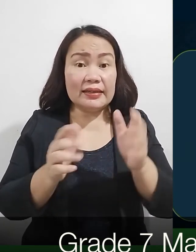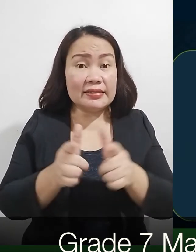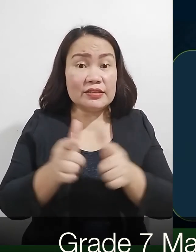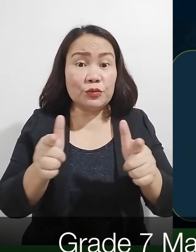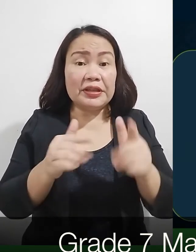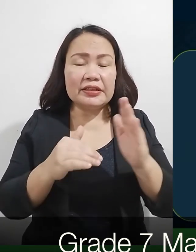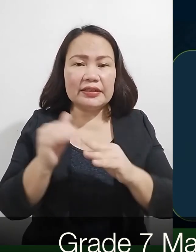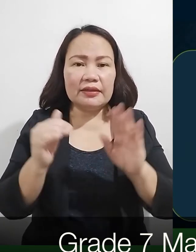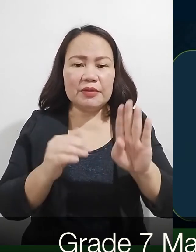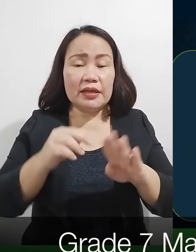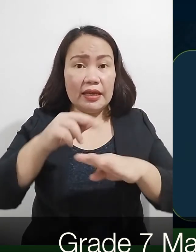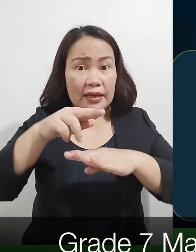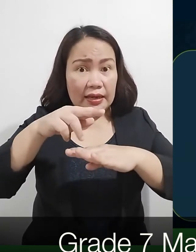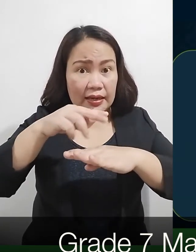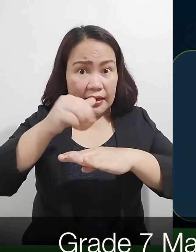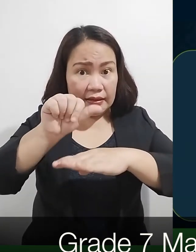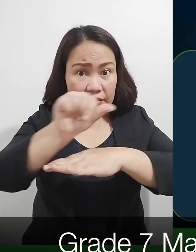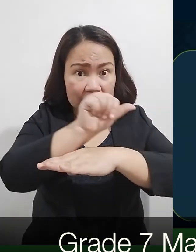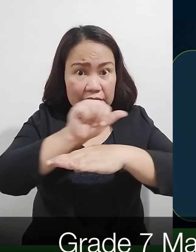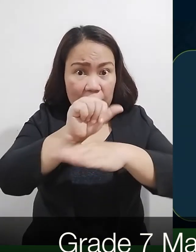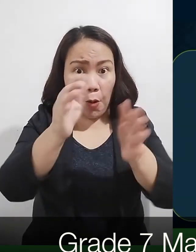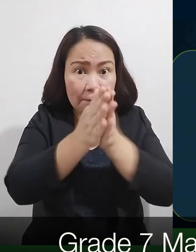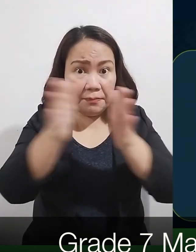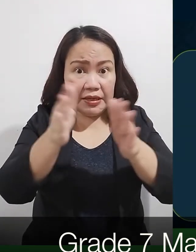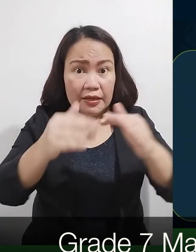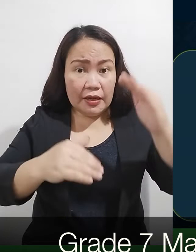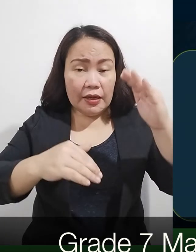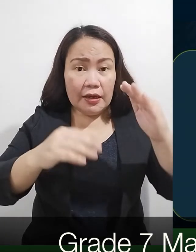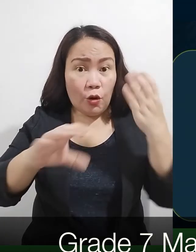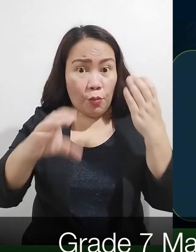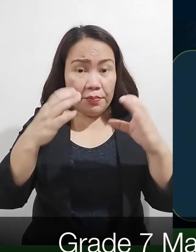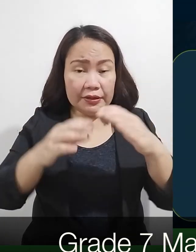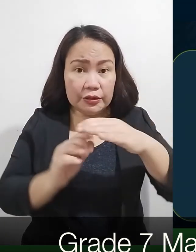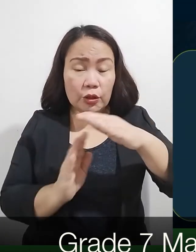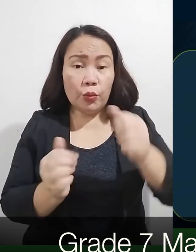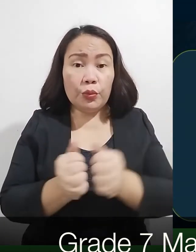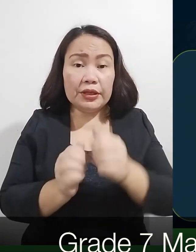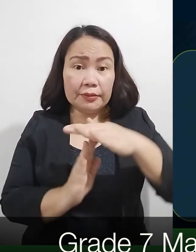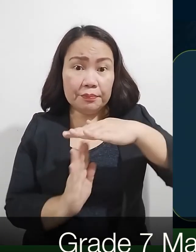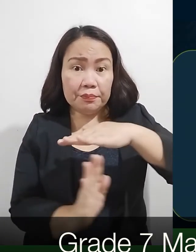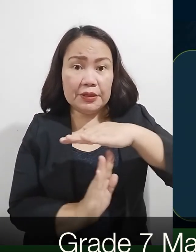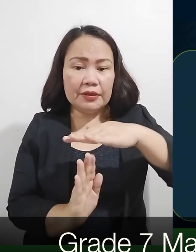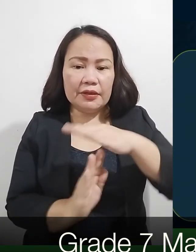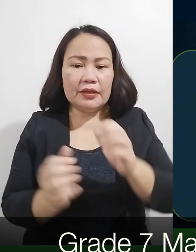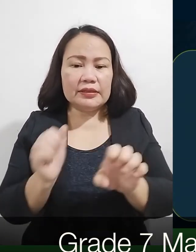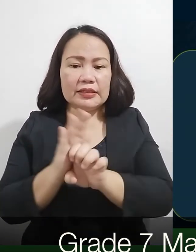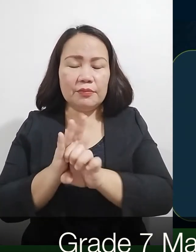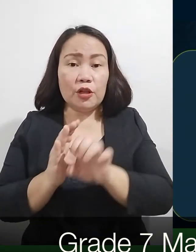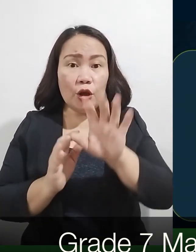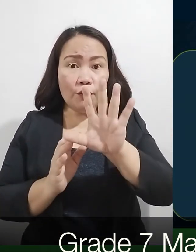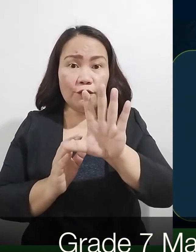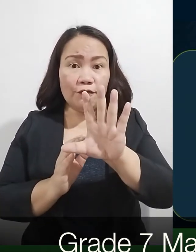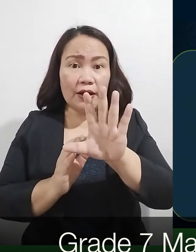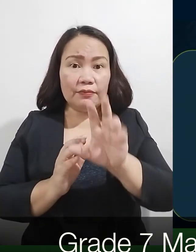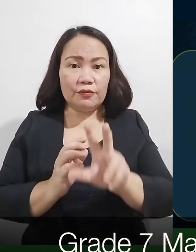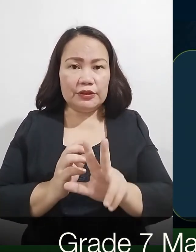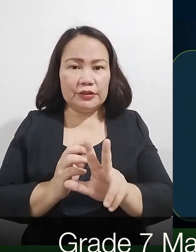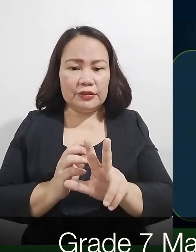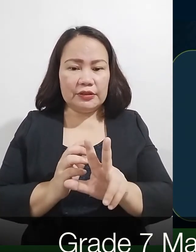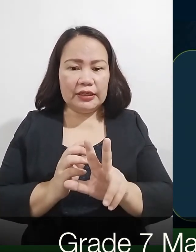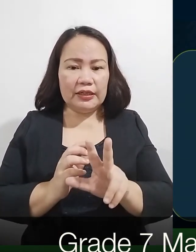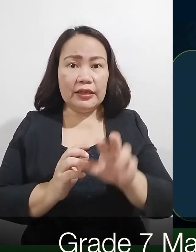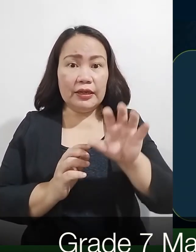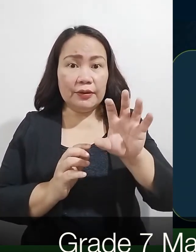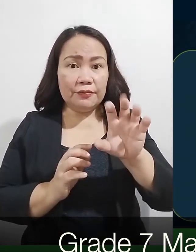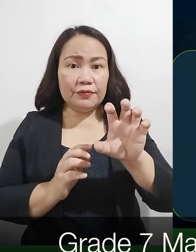ibig sabihin yung numerator natin ay mas malaki sa B, like 5 over 3, 15 over 12, 14